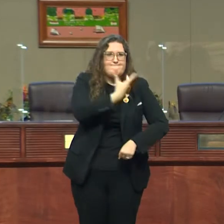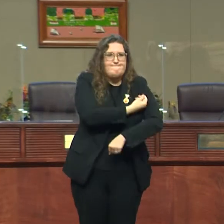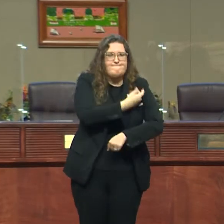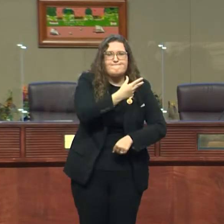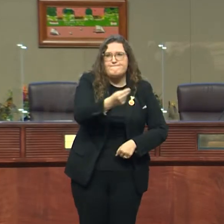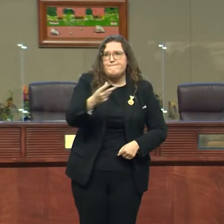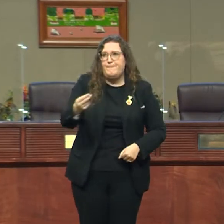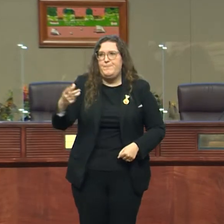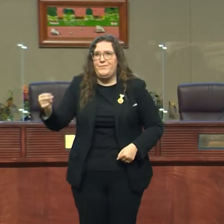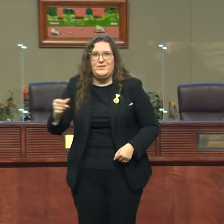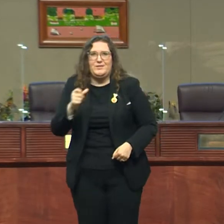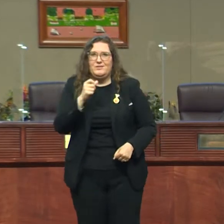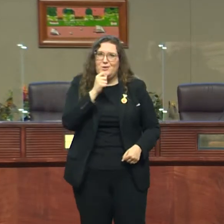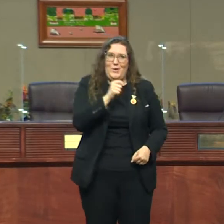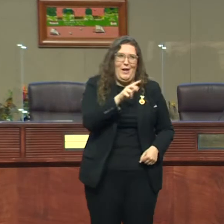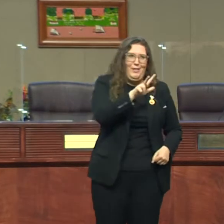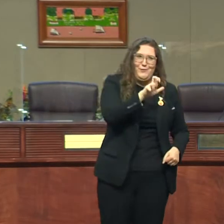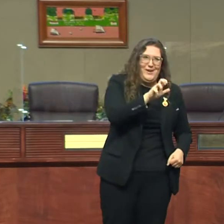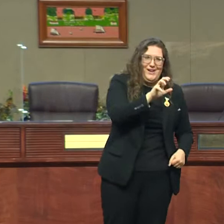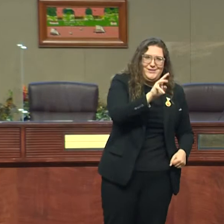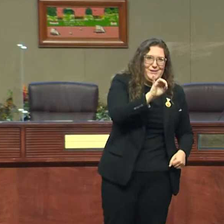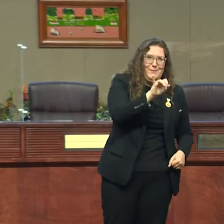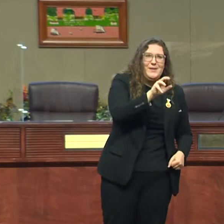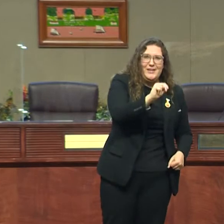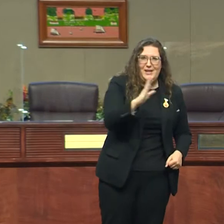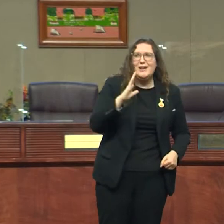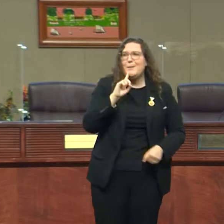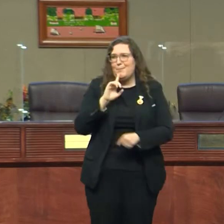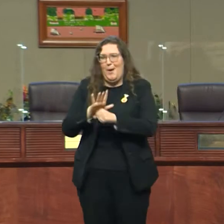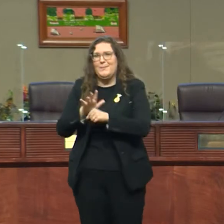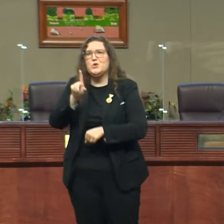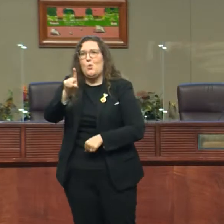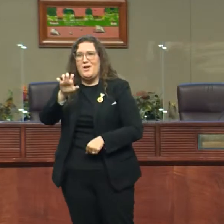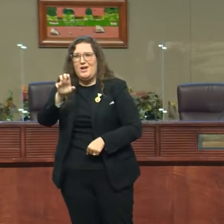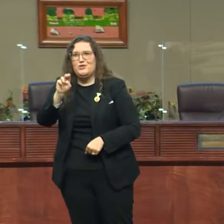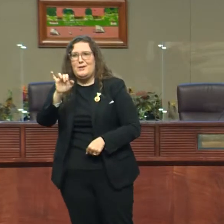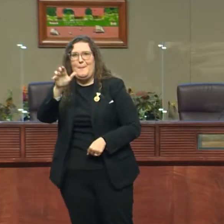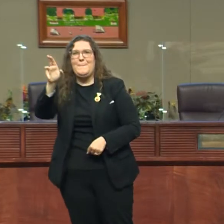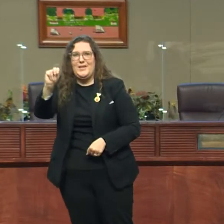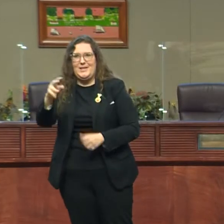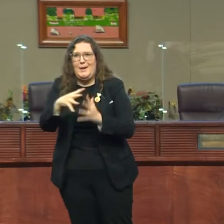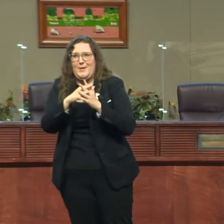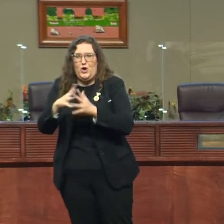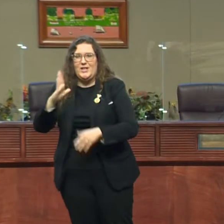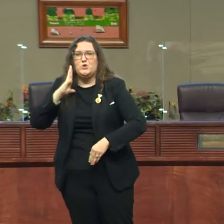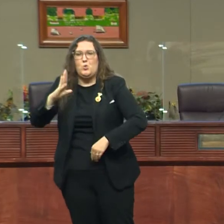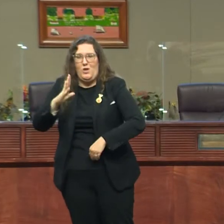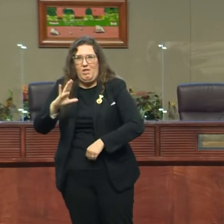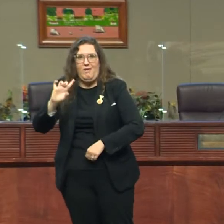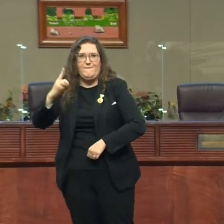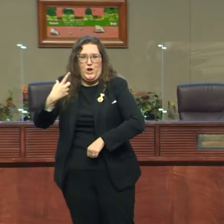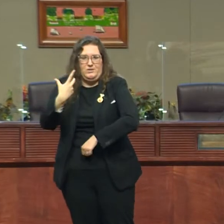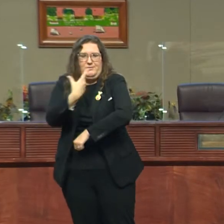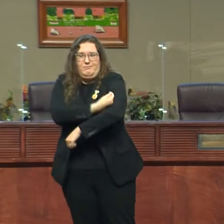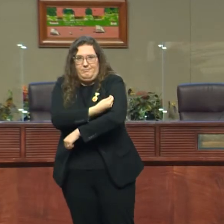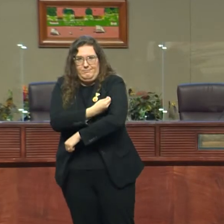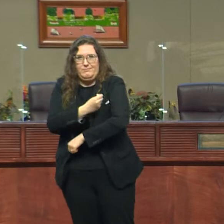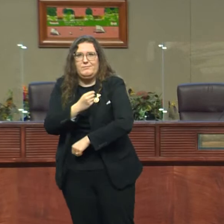I just want to clarify that. But with that, we'll open it up for any questions at this